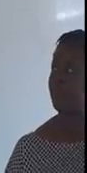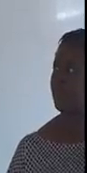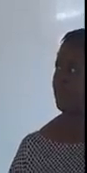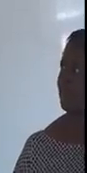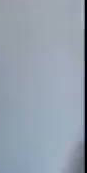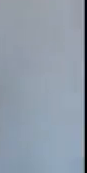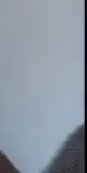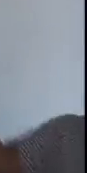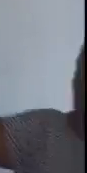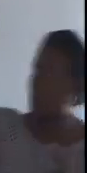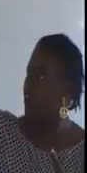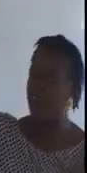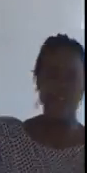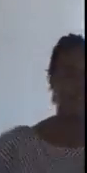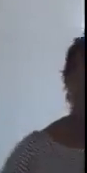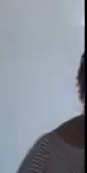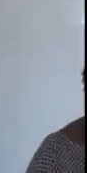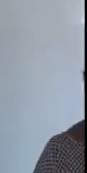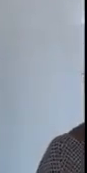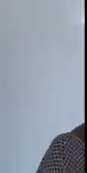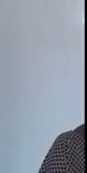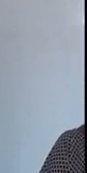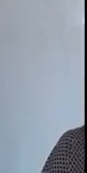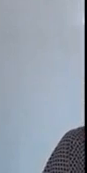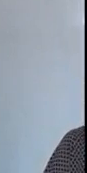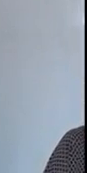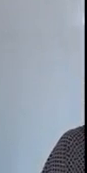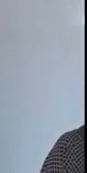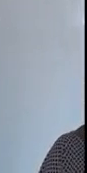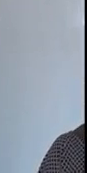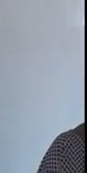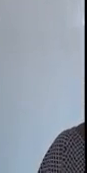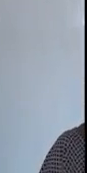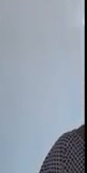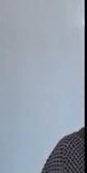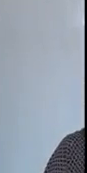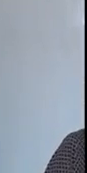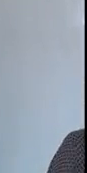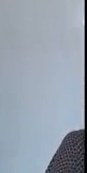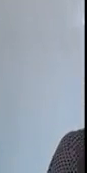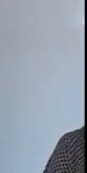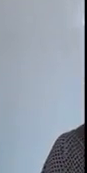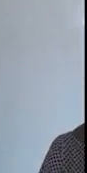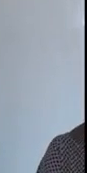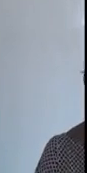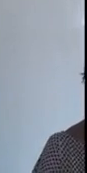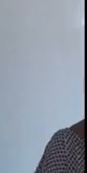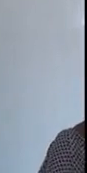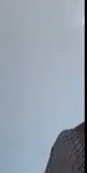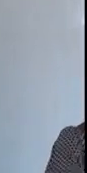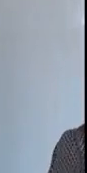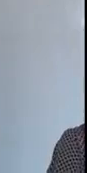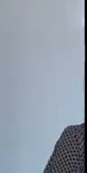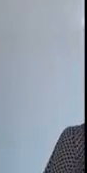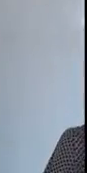There we have D, which is the common difference. 5 minus 3 will give